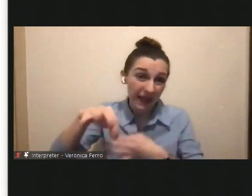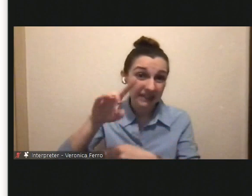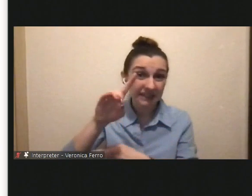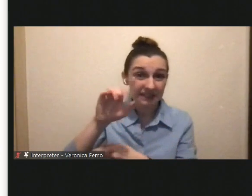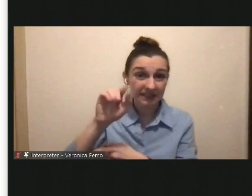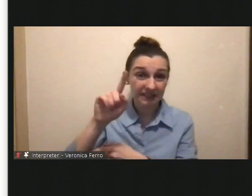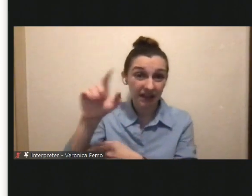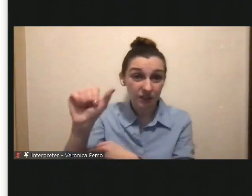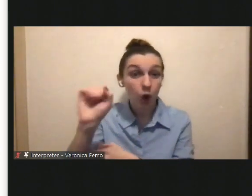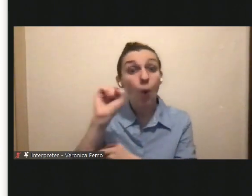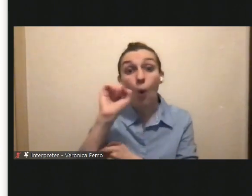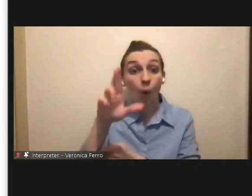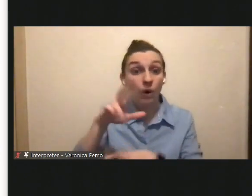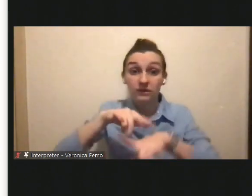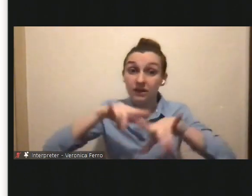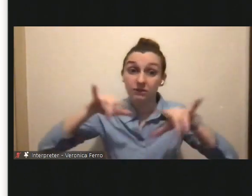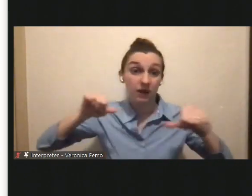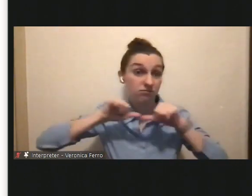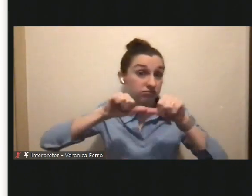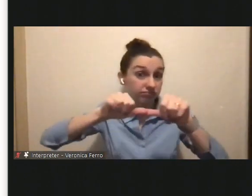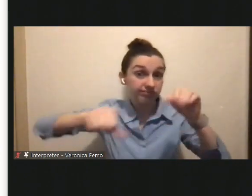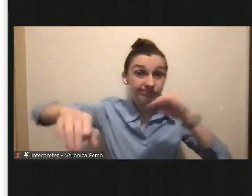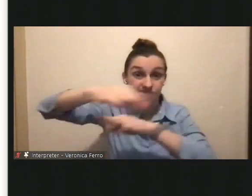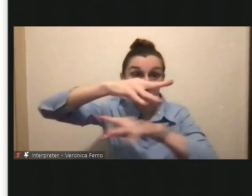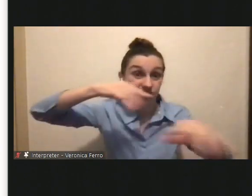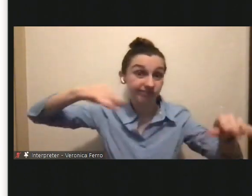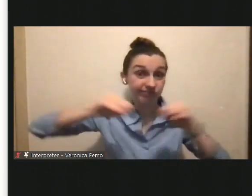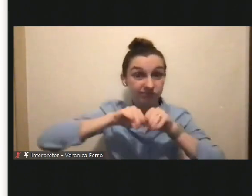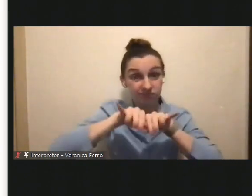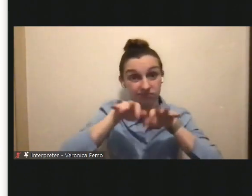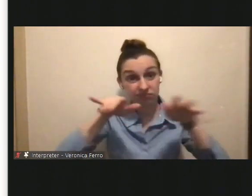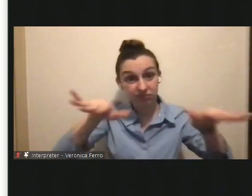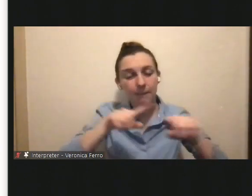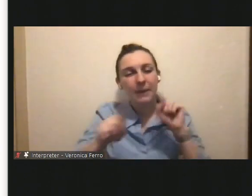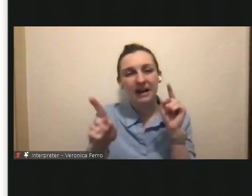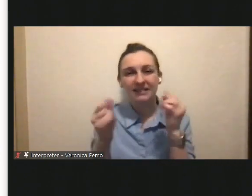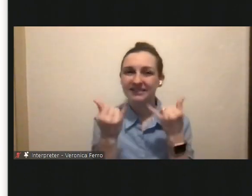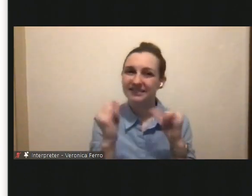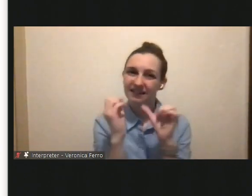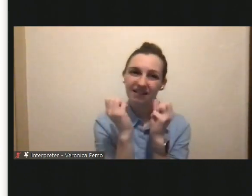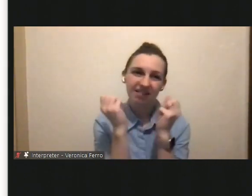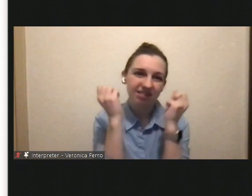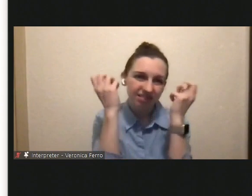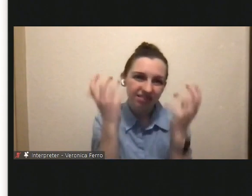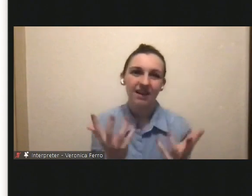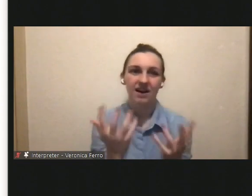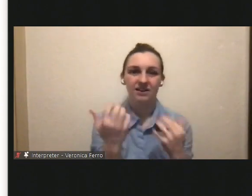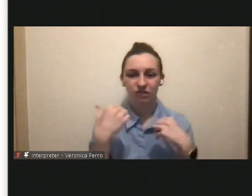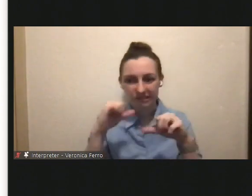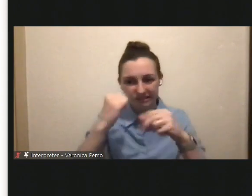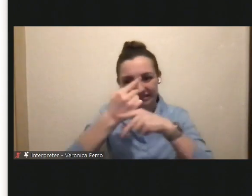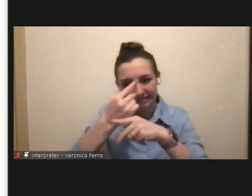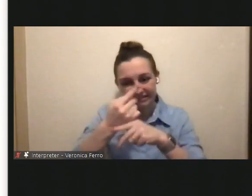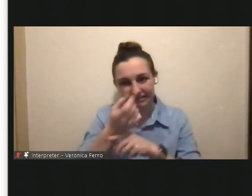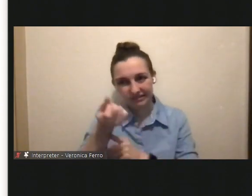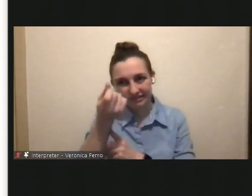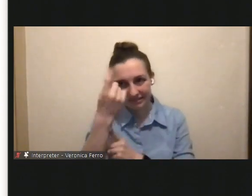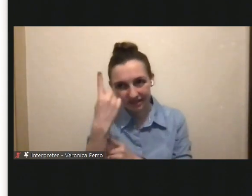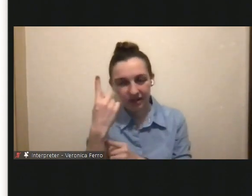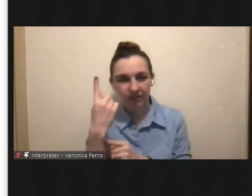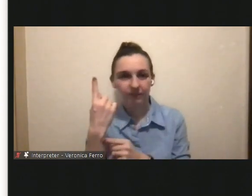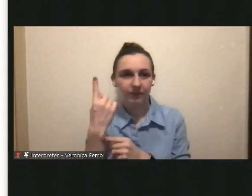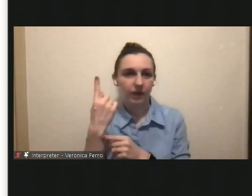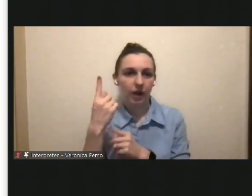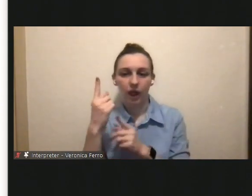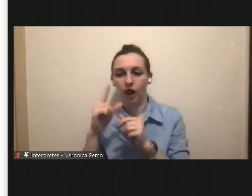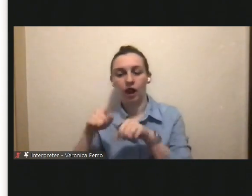with Delta, but I think there's still a lot to try and understand and what the long-term trends are going to be. With